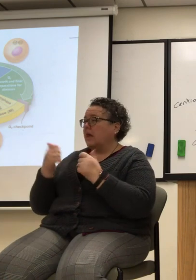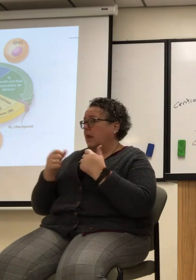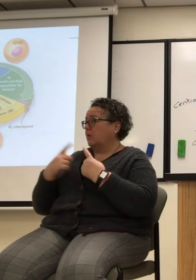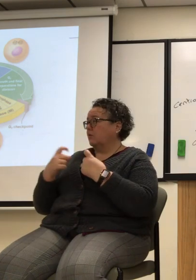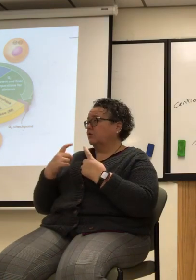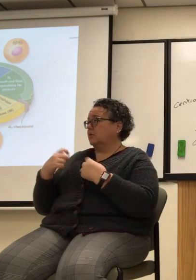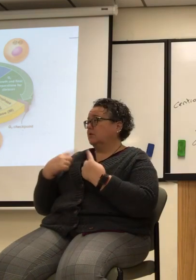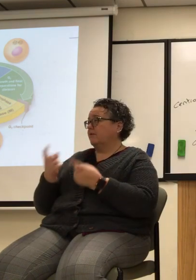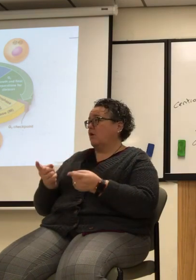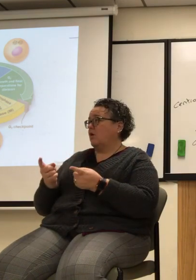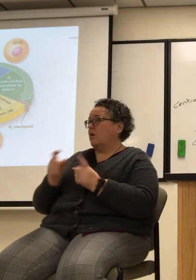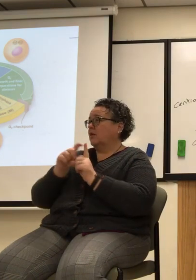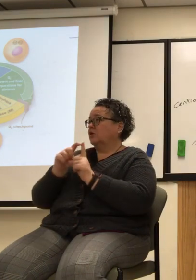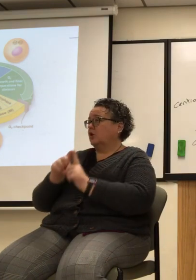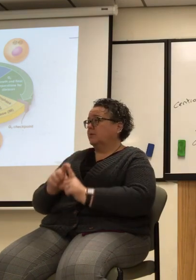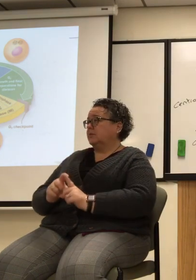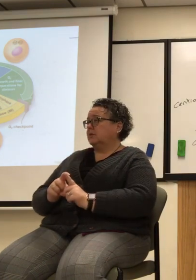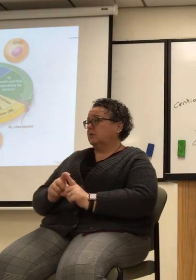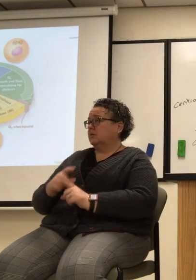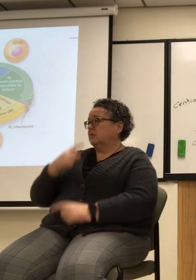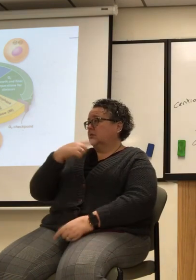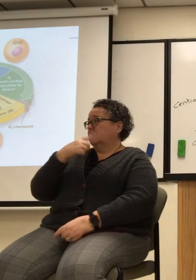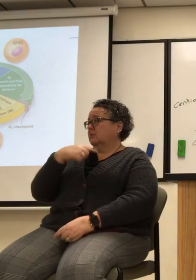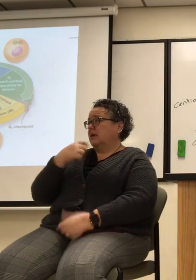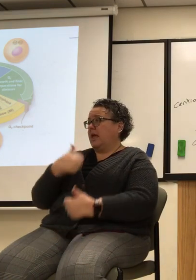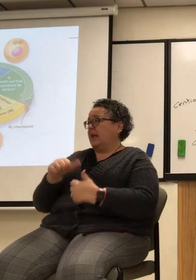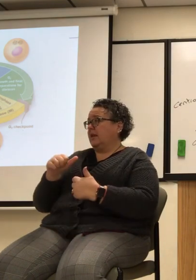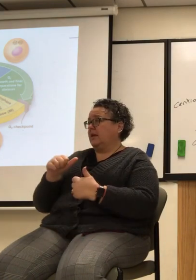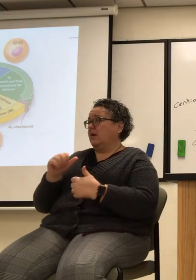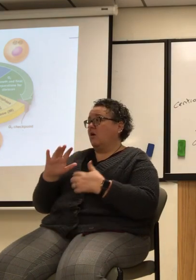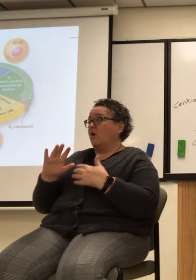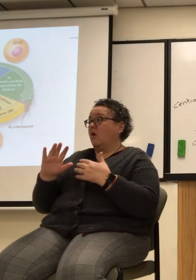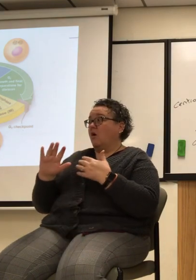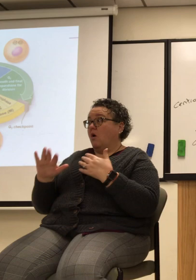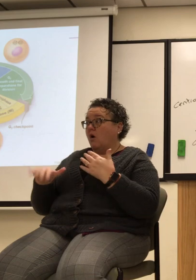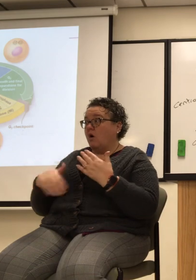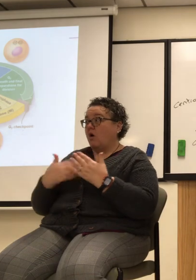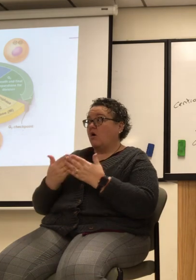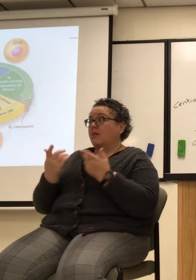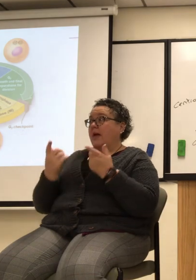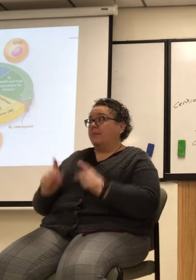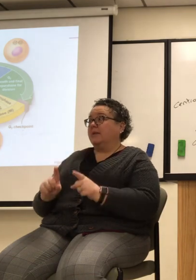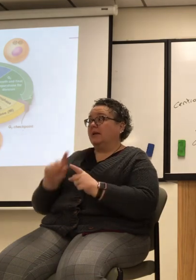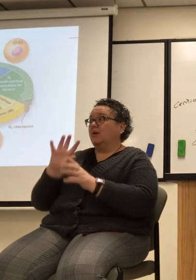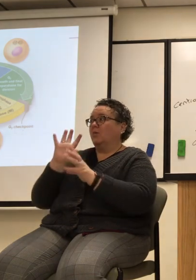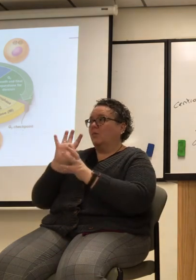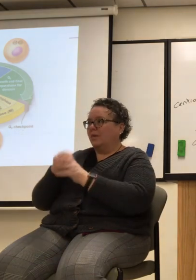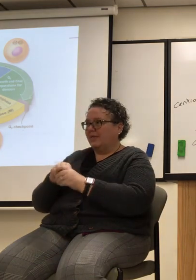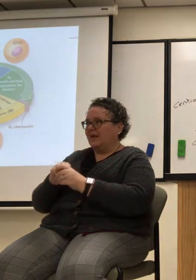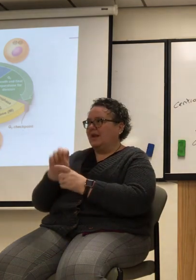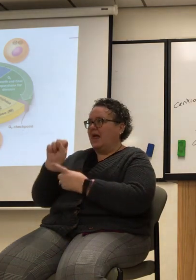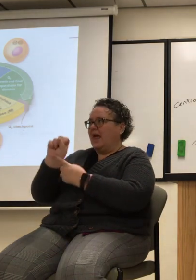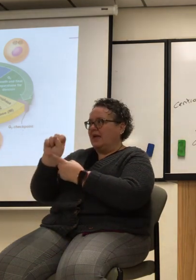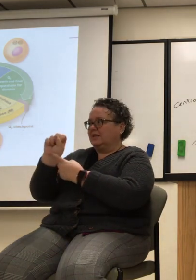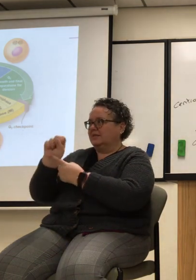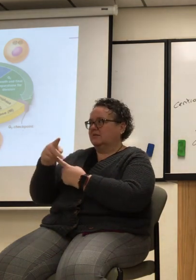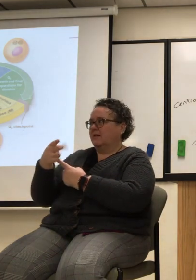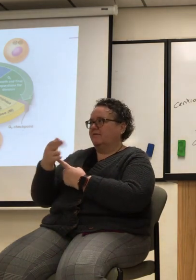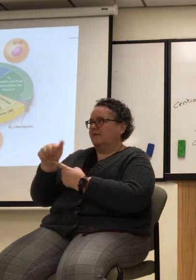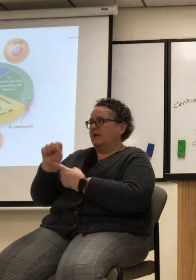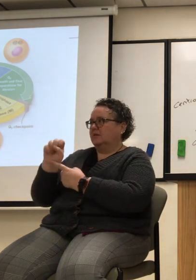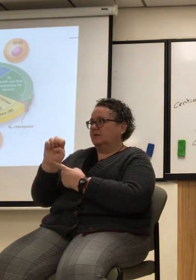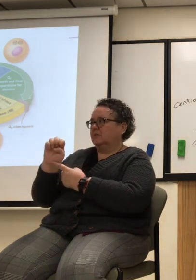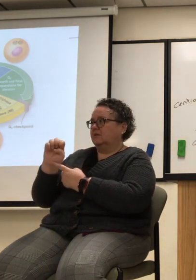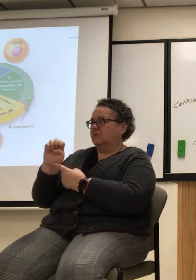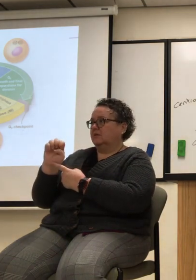questions on the terms? Homologous chromosomes, sister chromatids. This is all happening in the S phase. You just